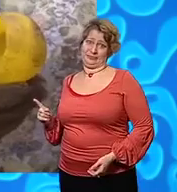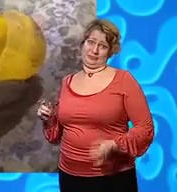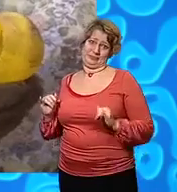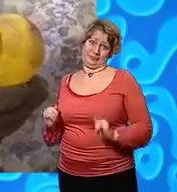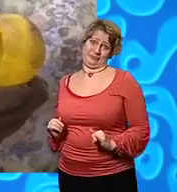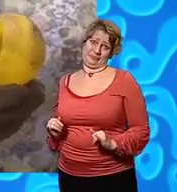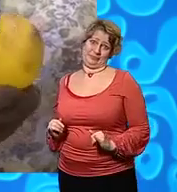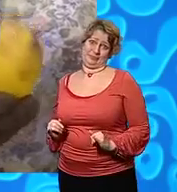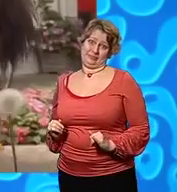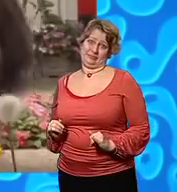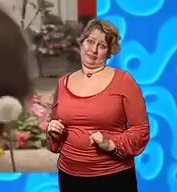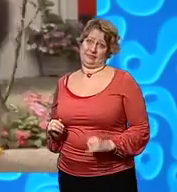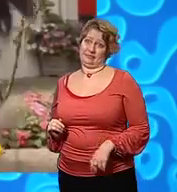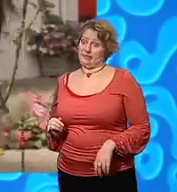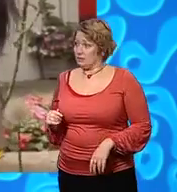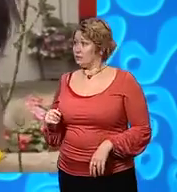of this."